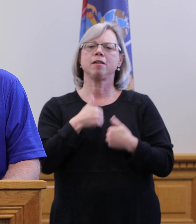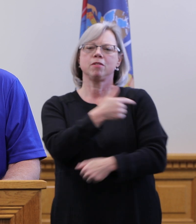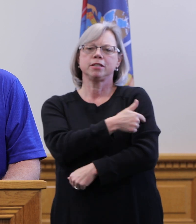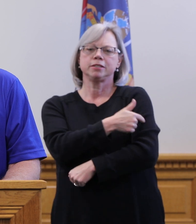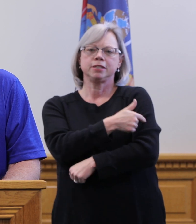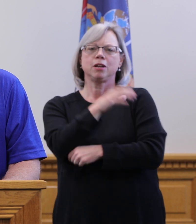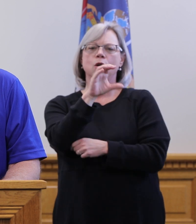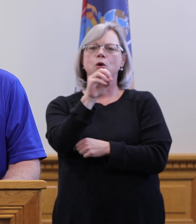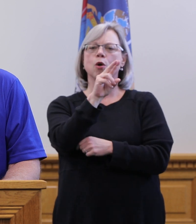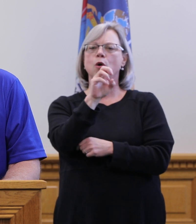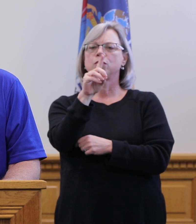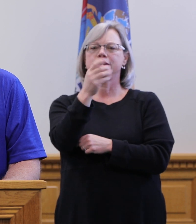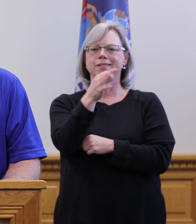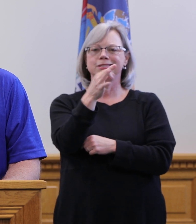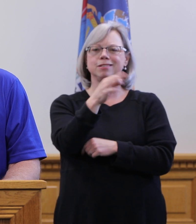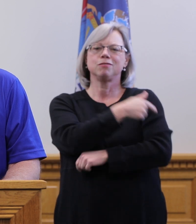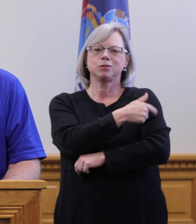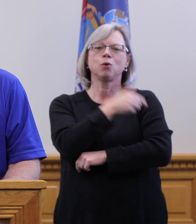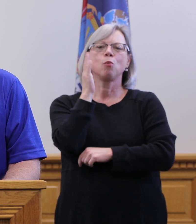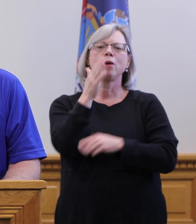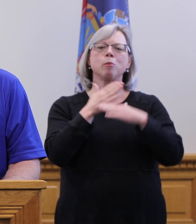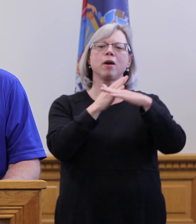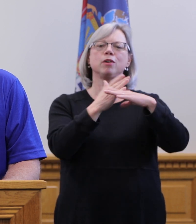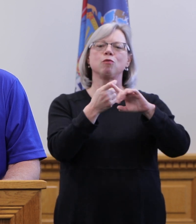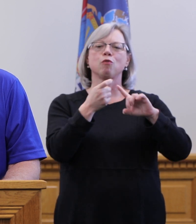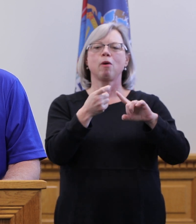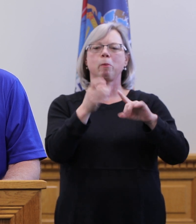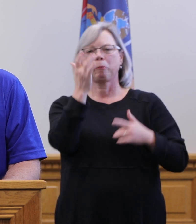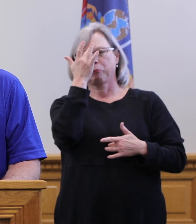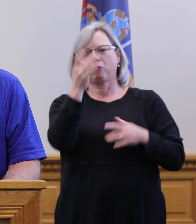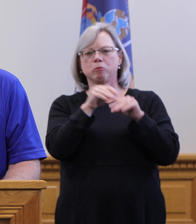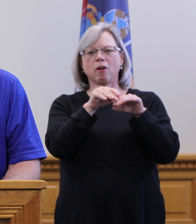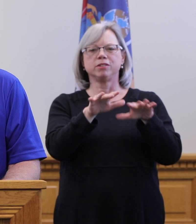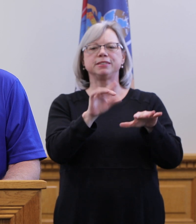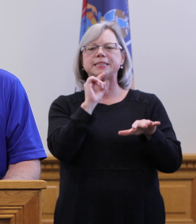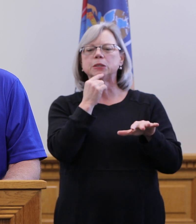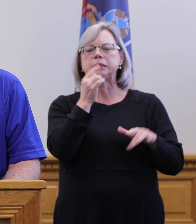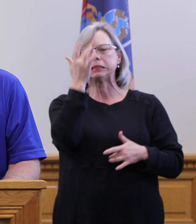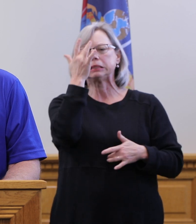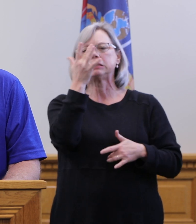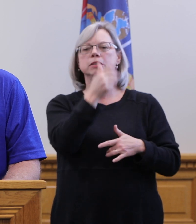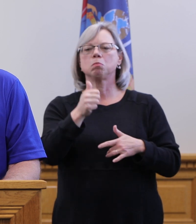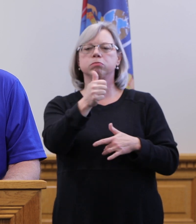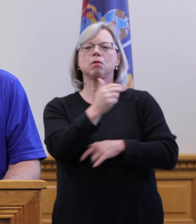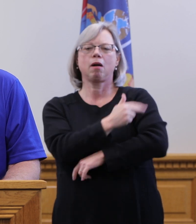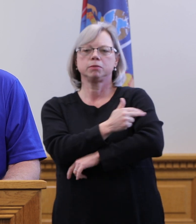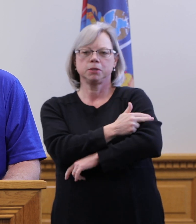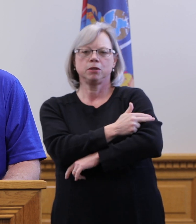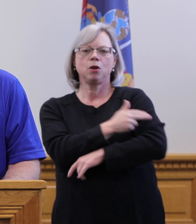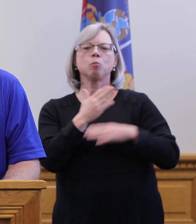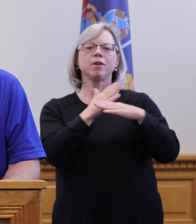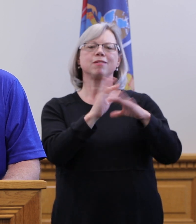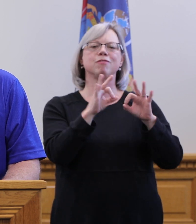COVID-19 vaccine will protect you from the virus, from experiencing severe symptoms or being hospitalized. It will protect your family and loved ones in